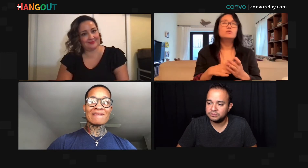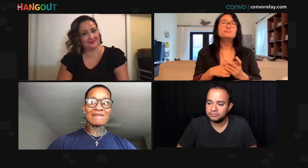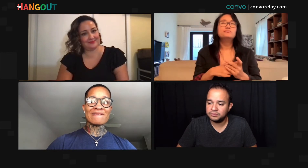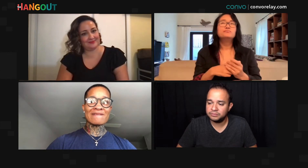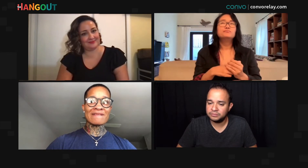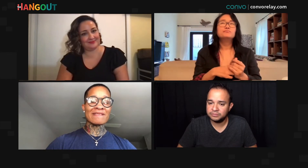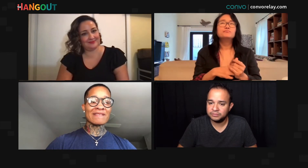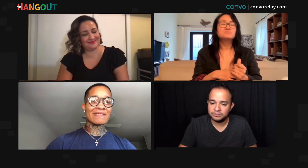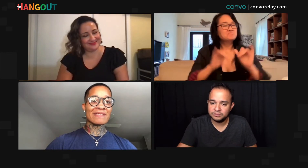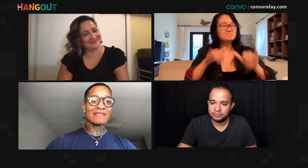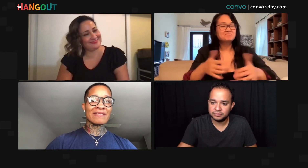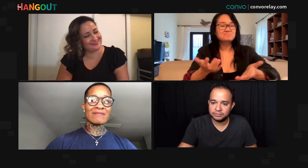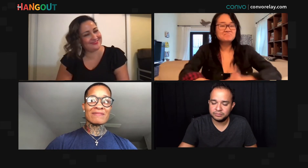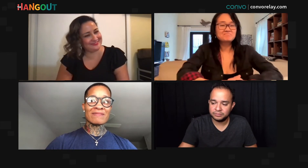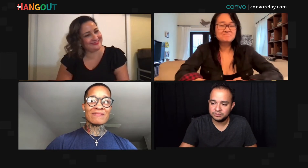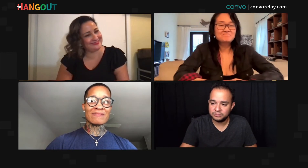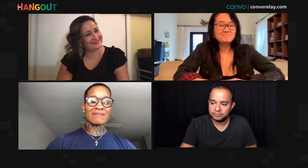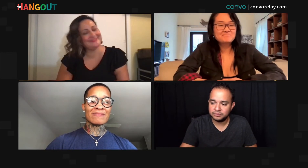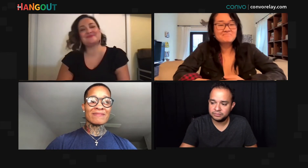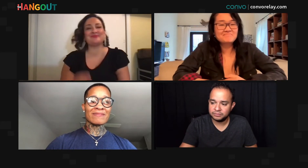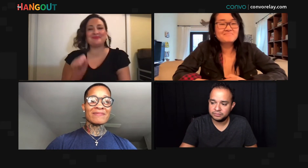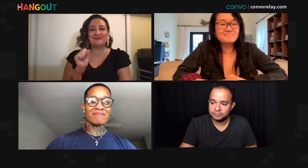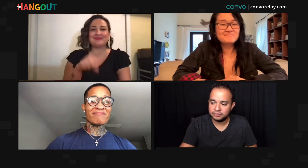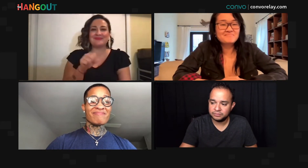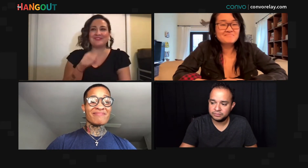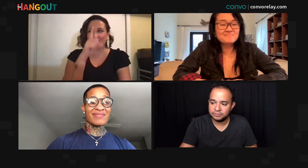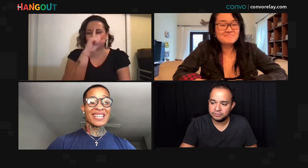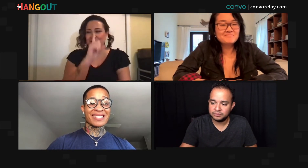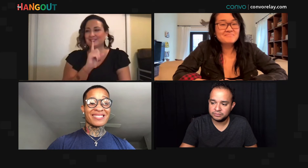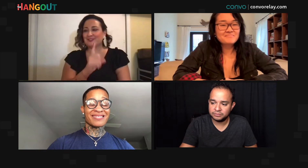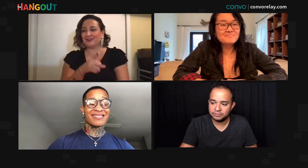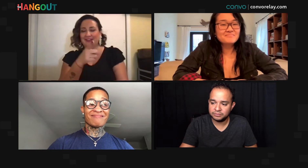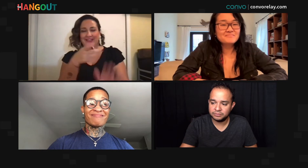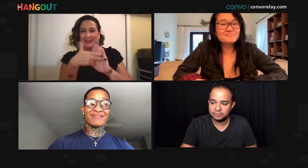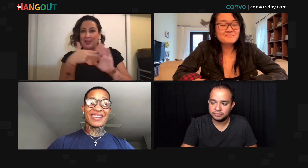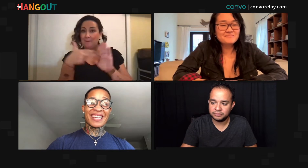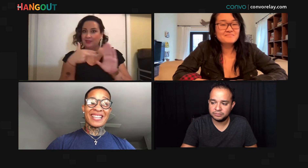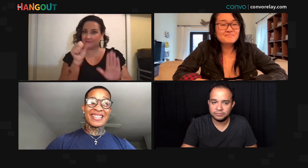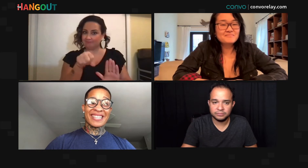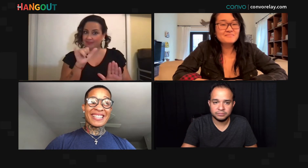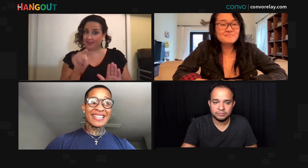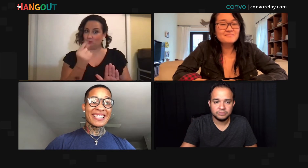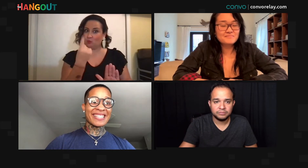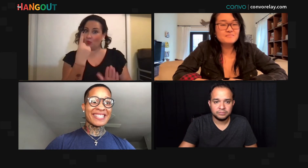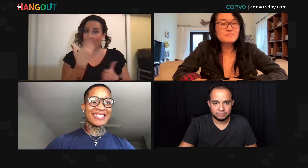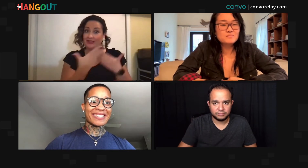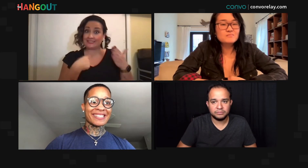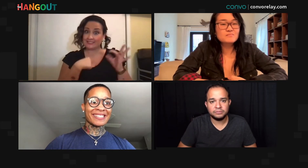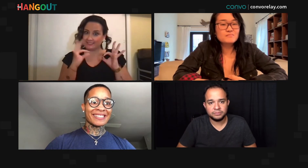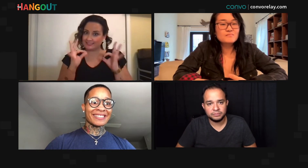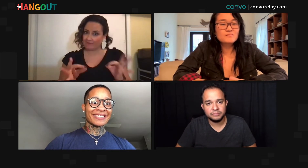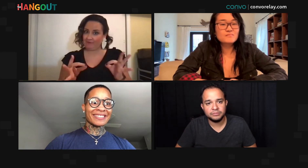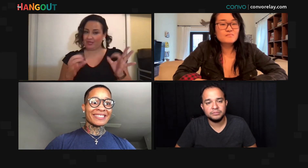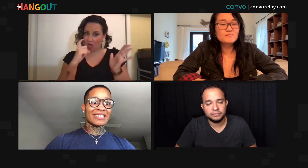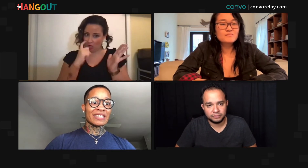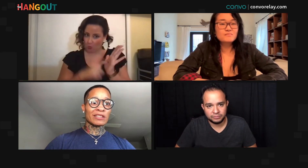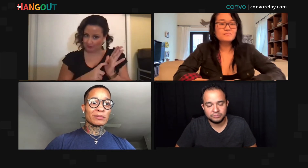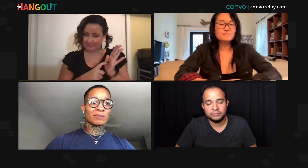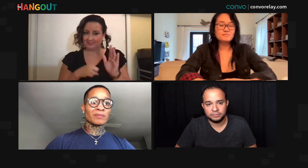it's actually something that the community has embraced. So it's really interesting these days. This is Melissa. Yes, I